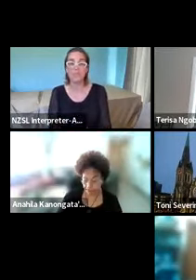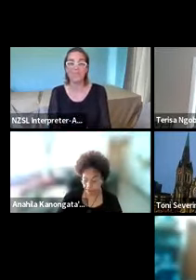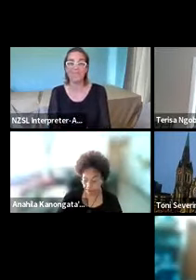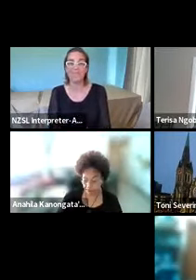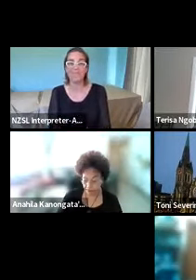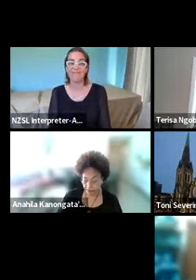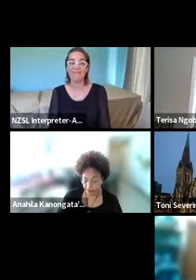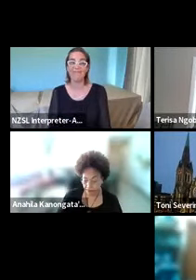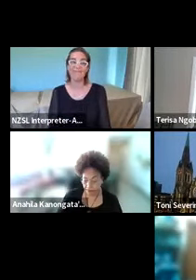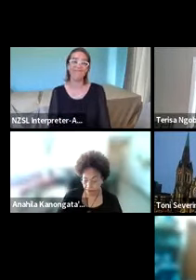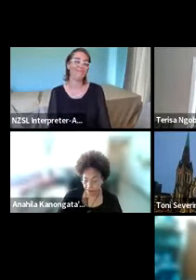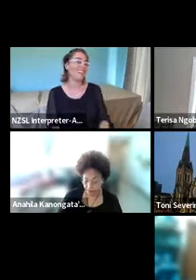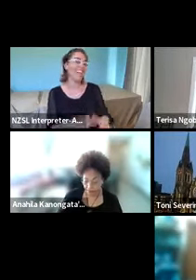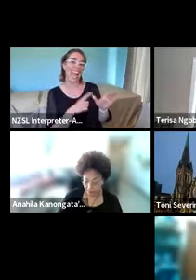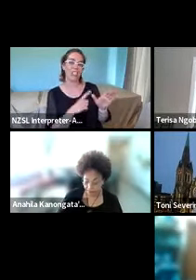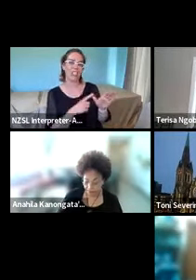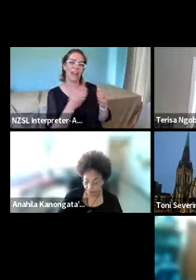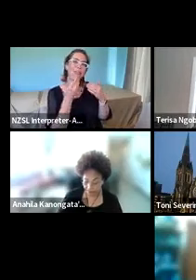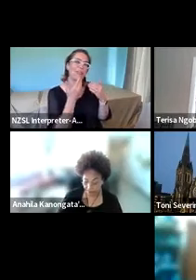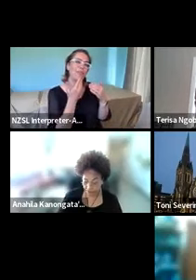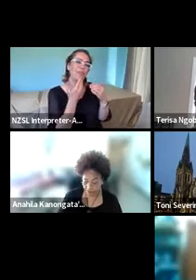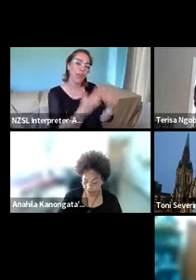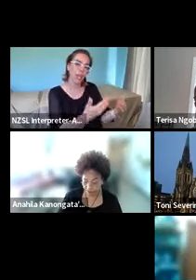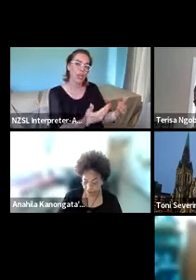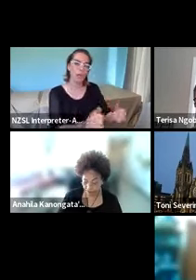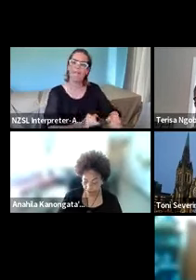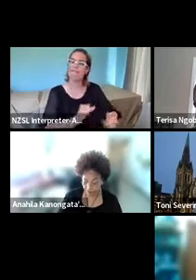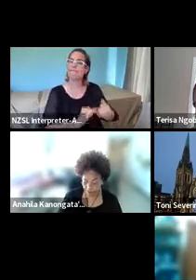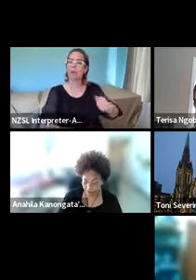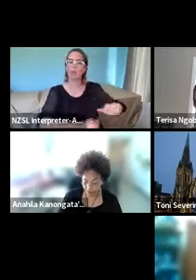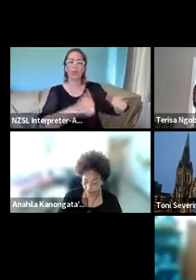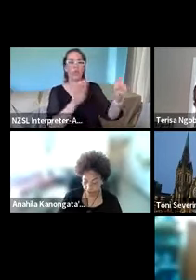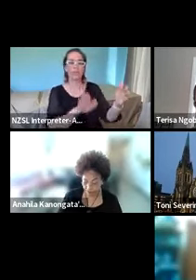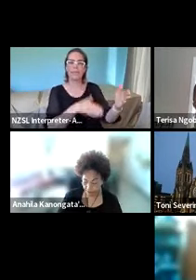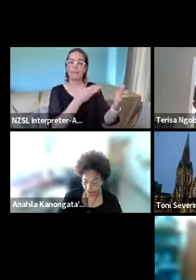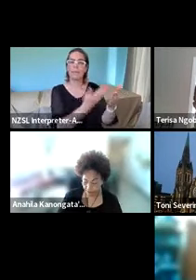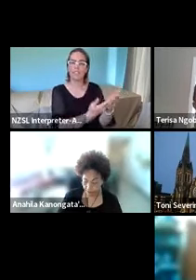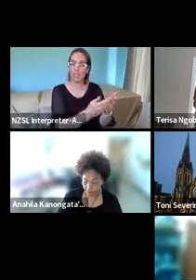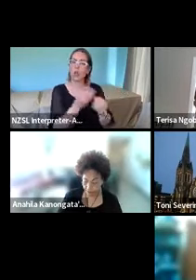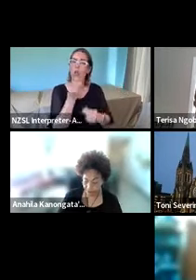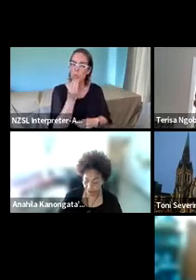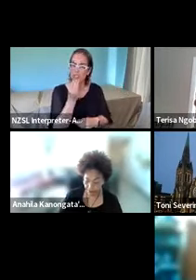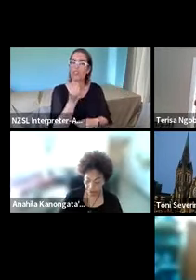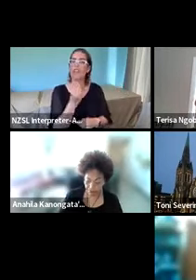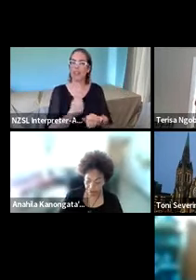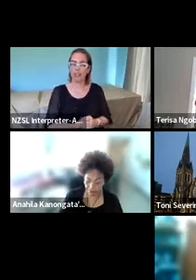I think's really, really good submission, Rebekah, really useful as well. And